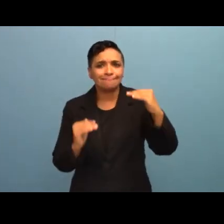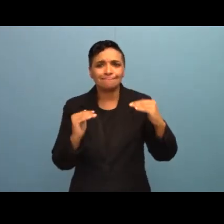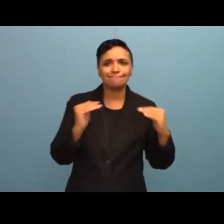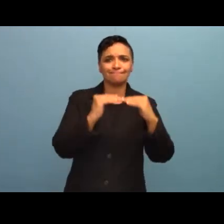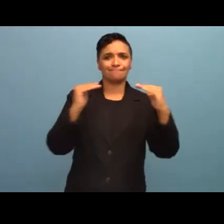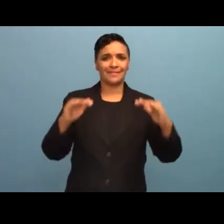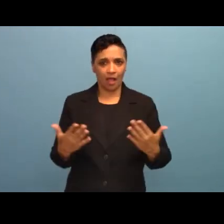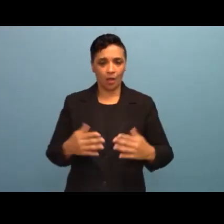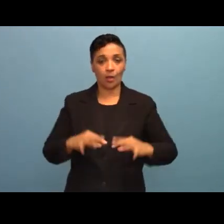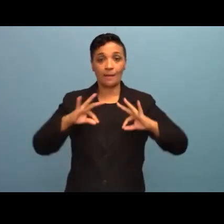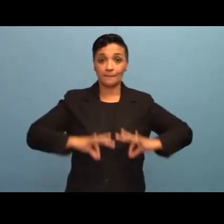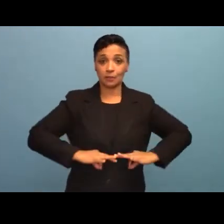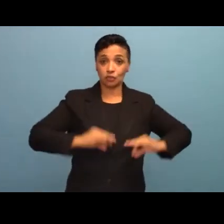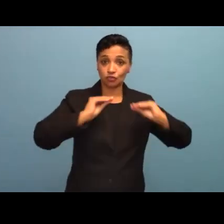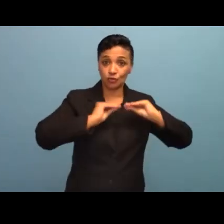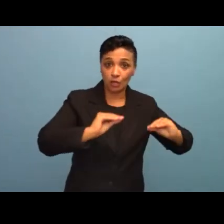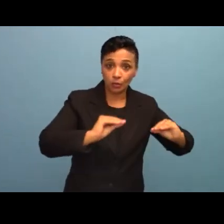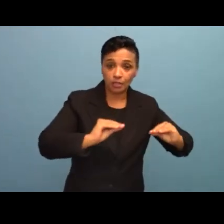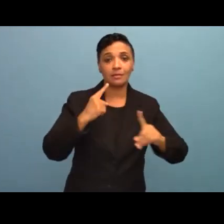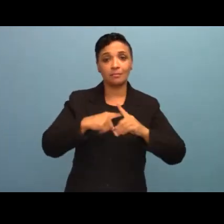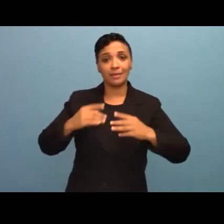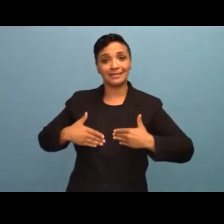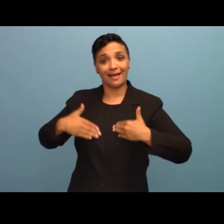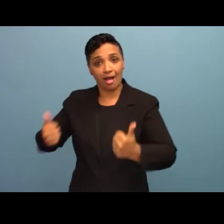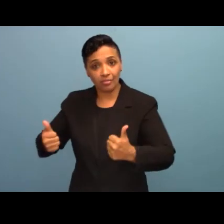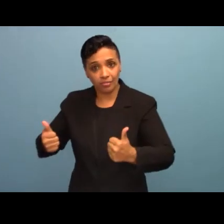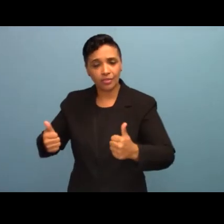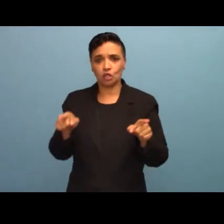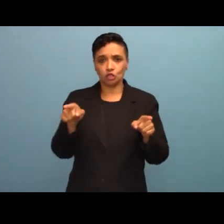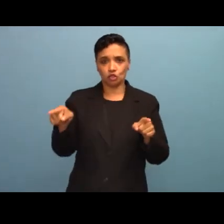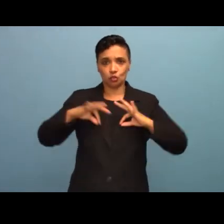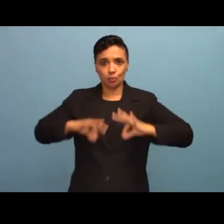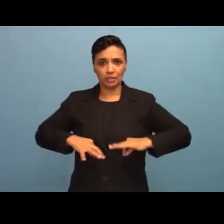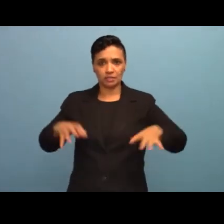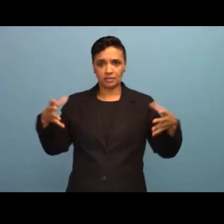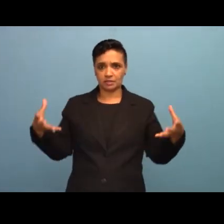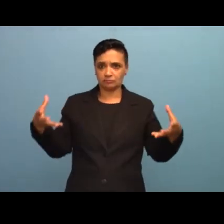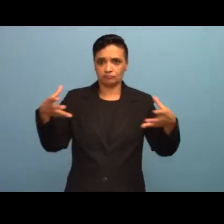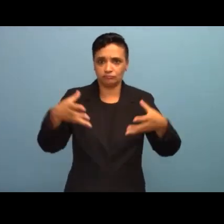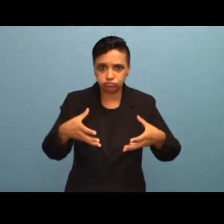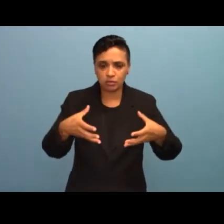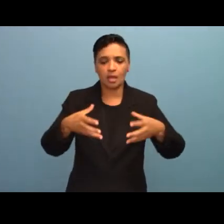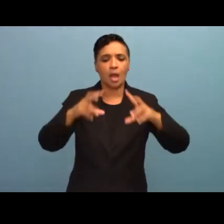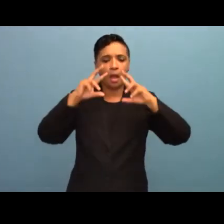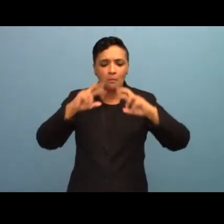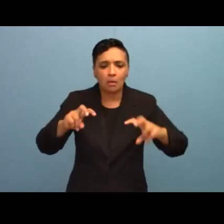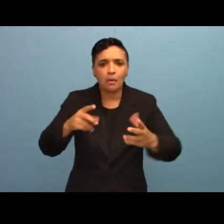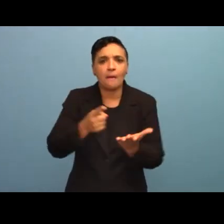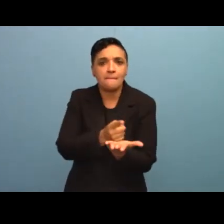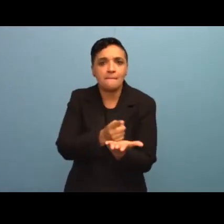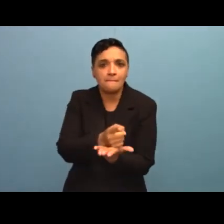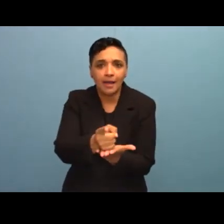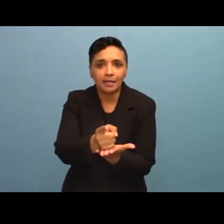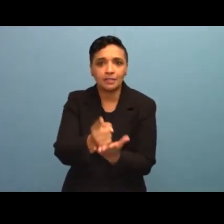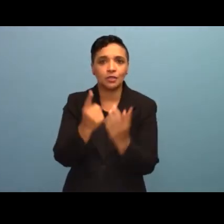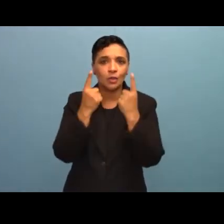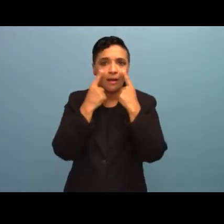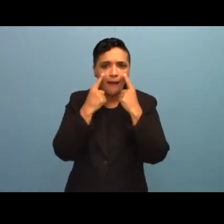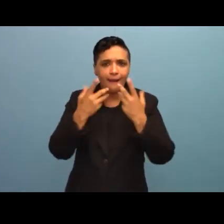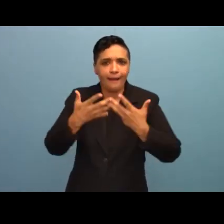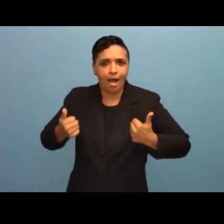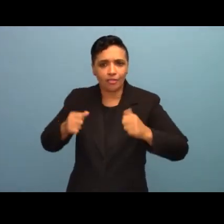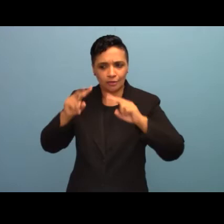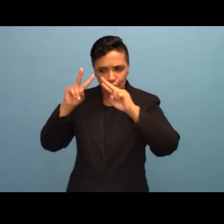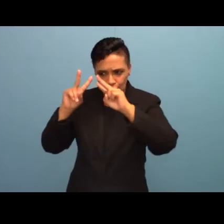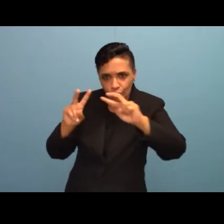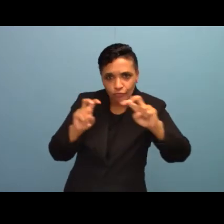Basic Education and that of Health and Wellness collaboratively embarked on a pilot school eye health study in Good Hope